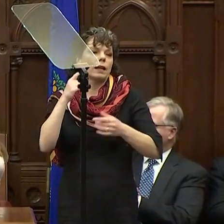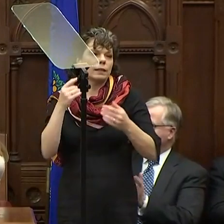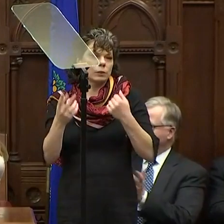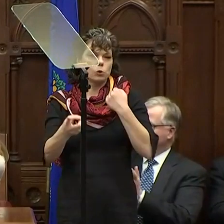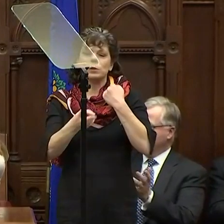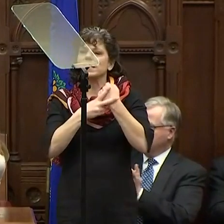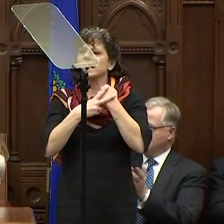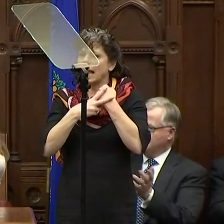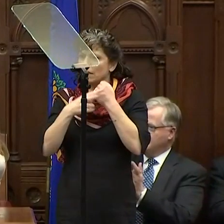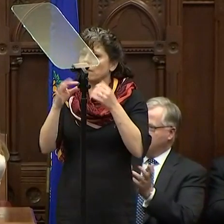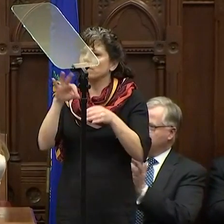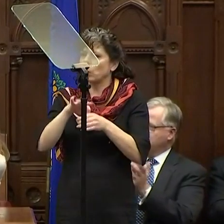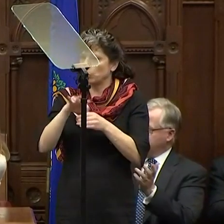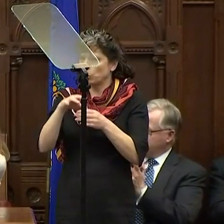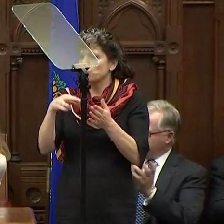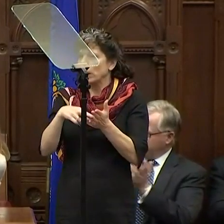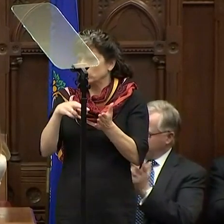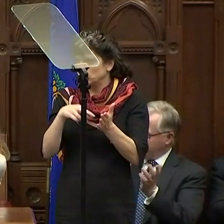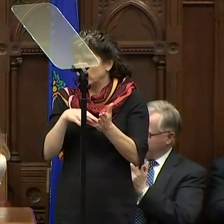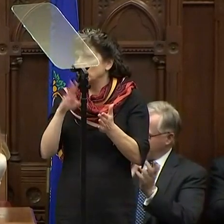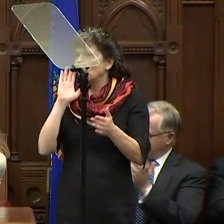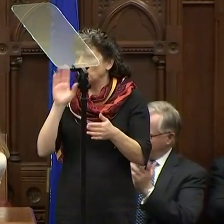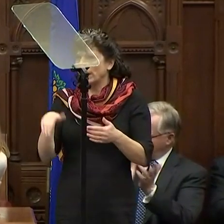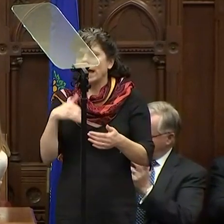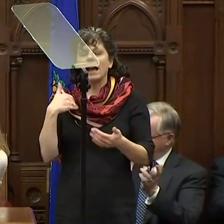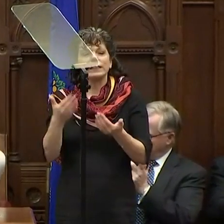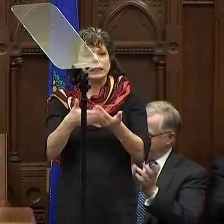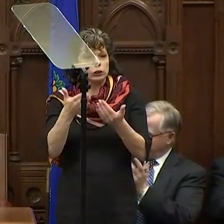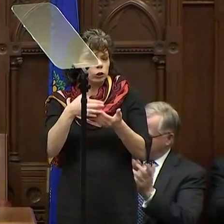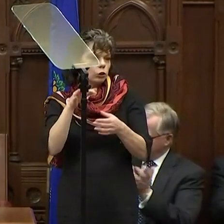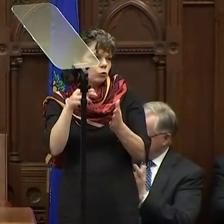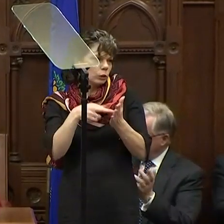registration. Automatic same-day voter registration.